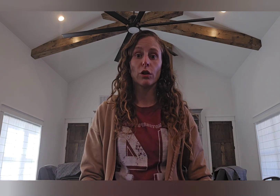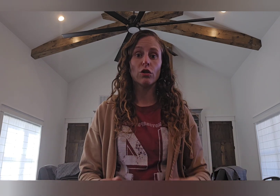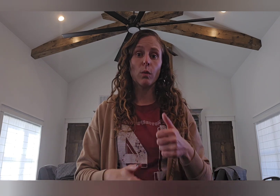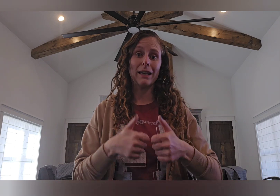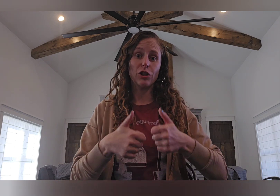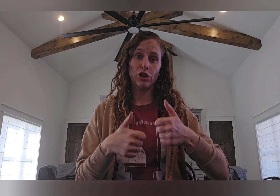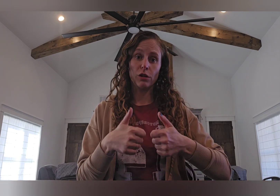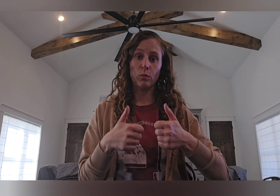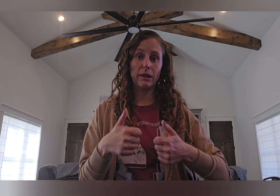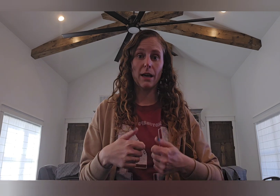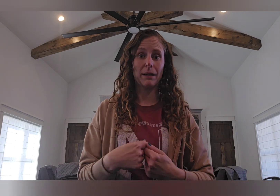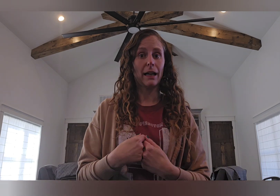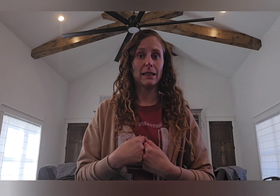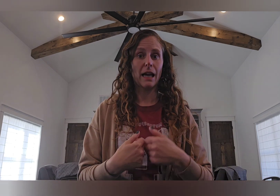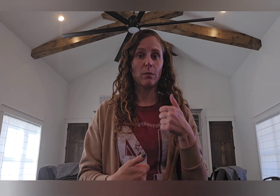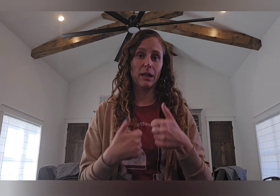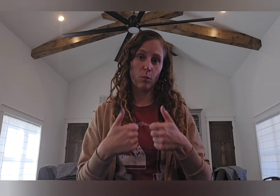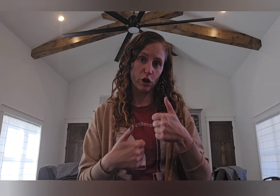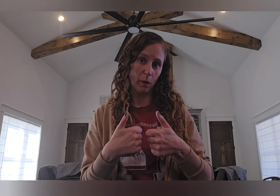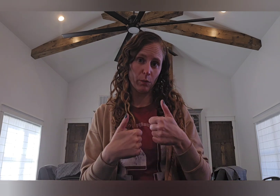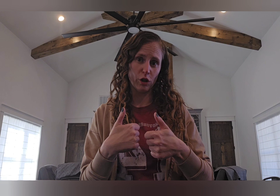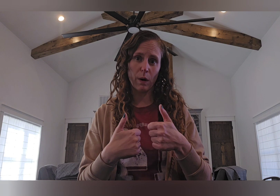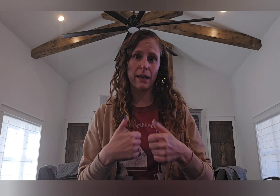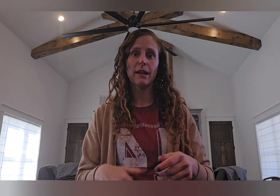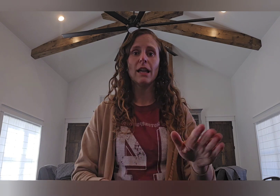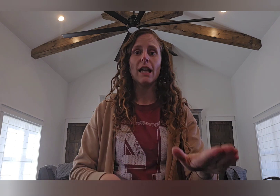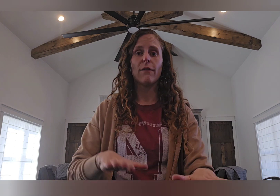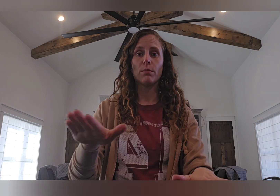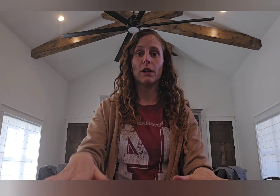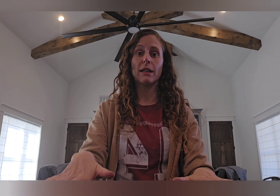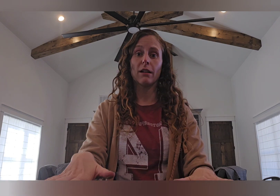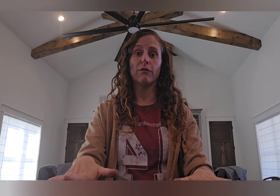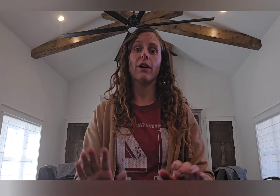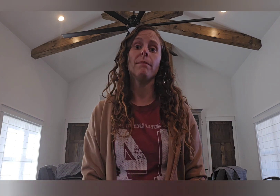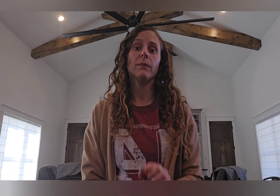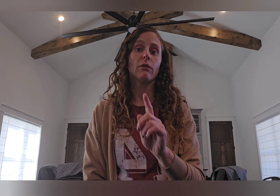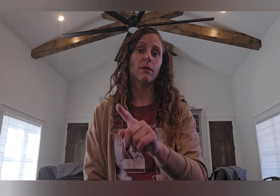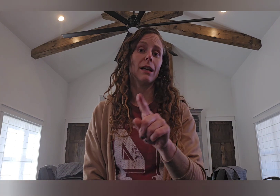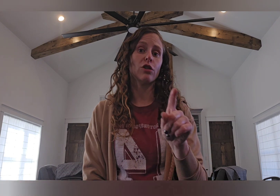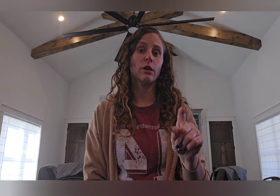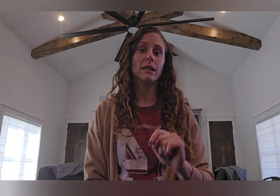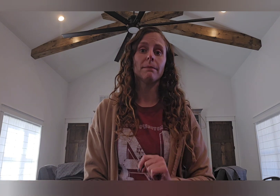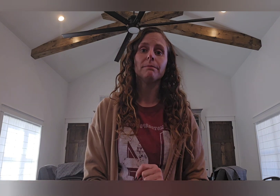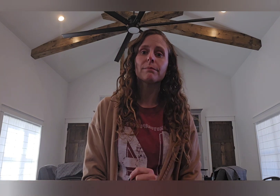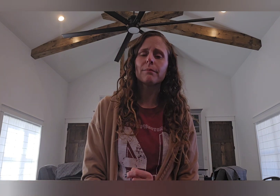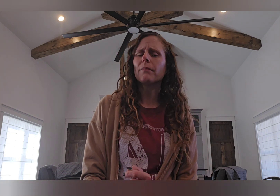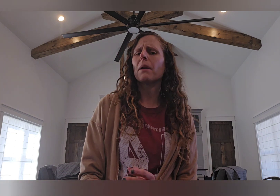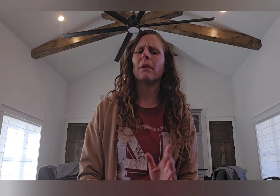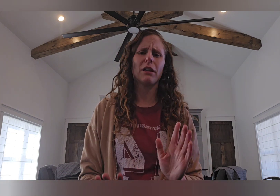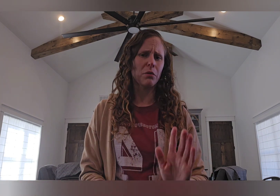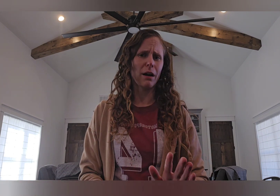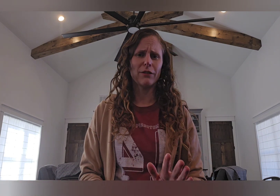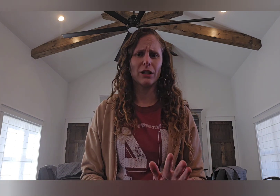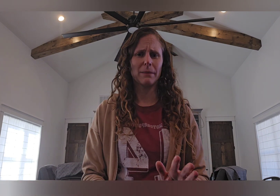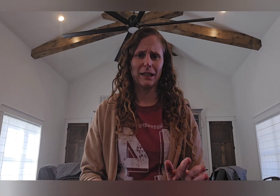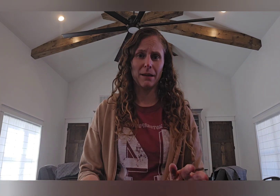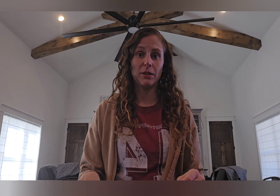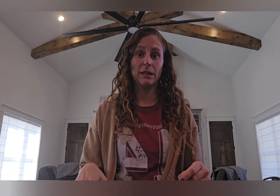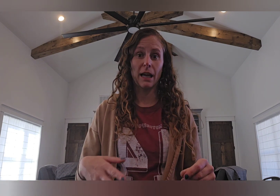can do which with them and kind of sign with them. Which one? Which one? If you put it down in front, let them make a choice. But you don't have to expect them to